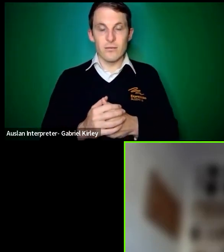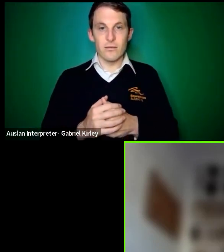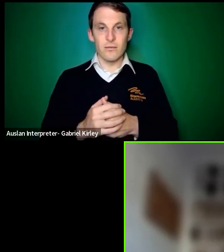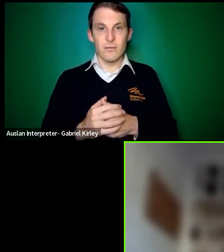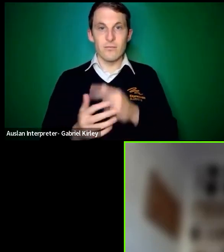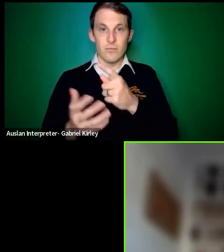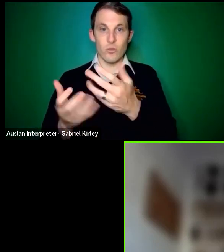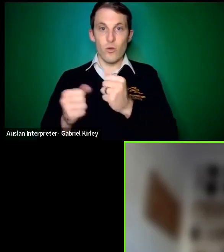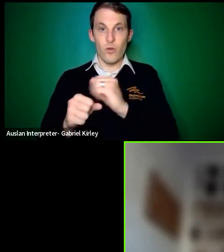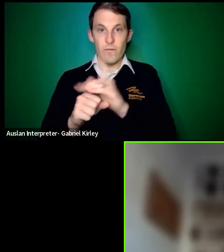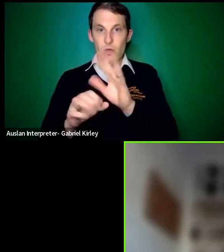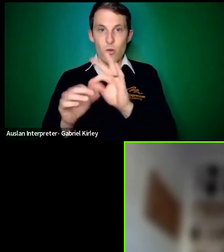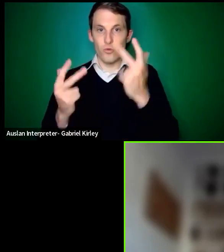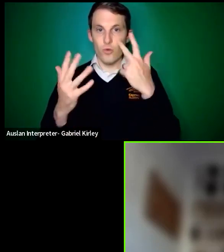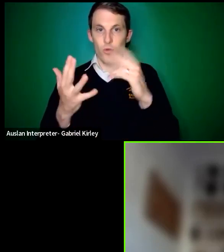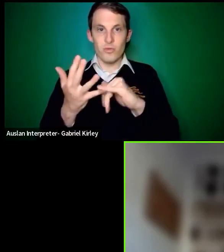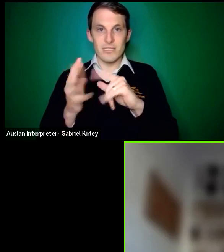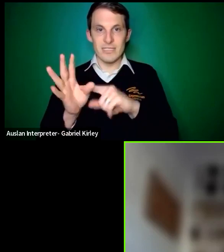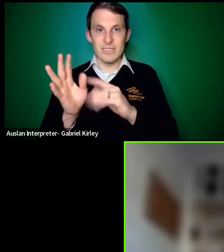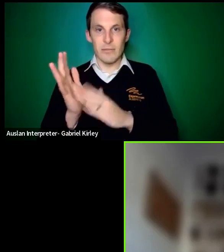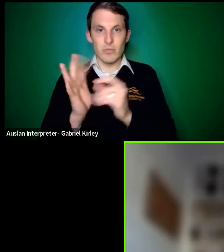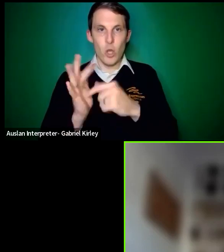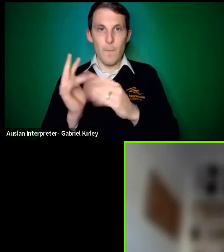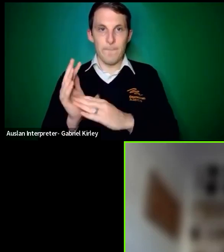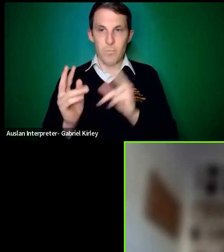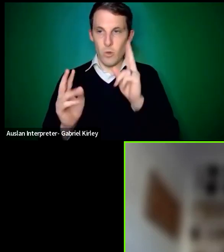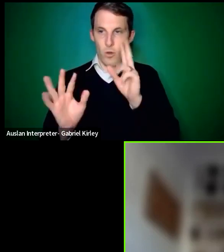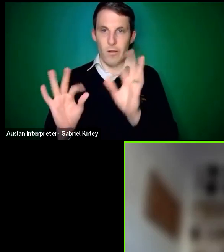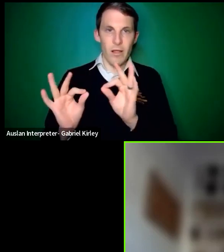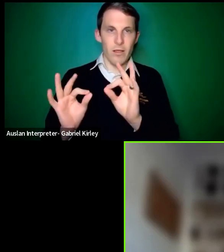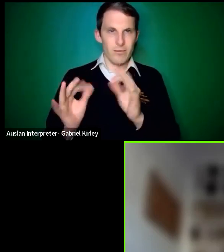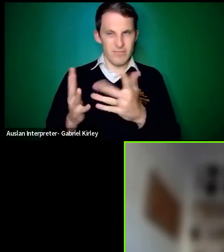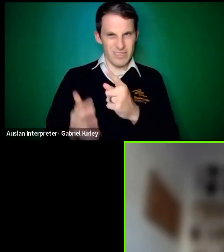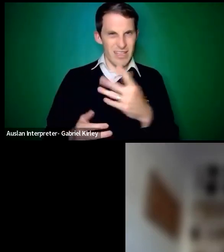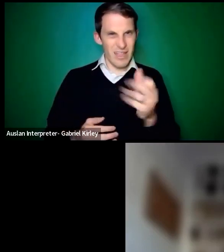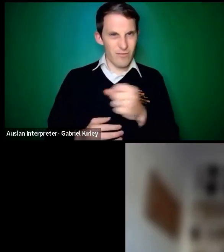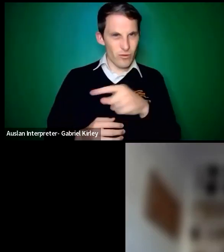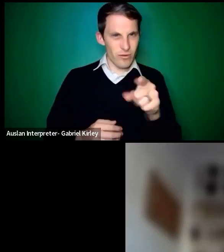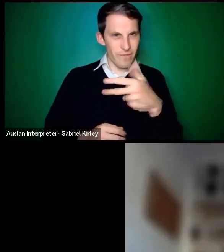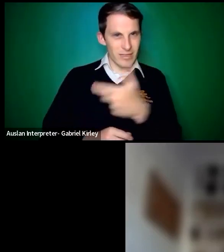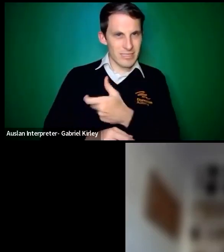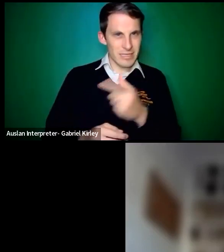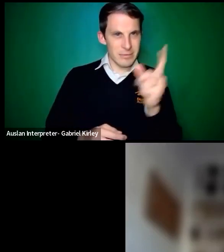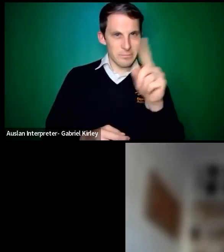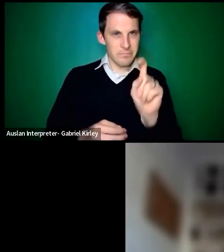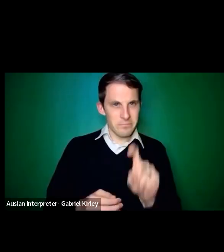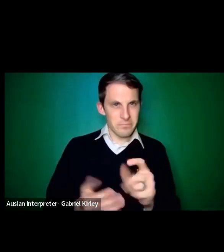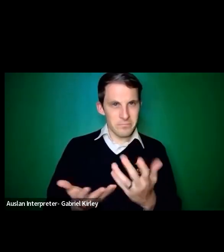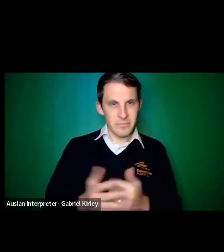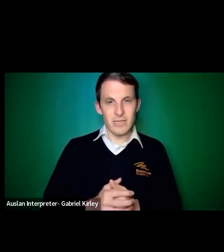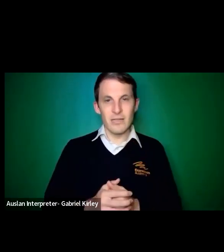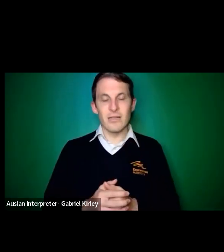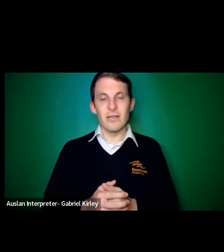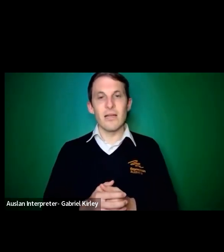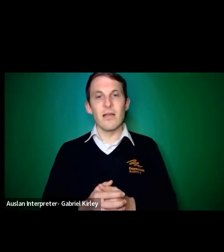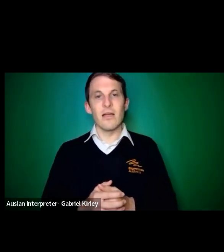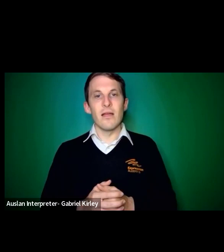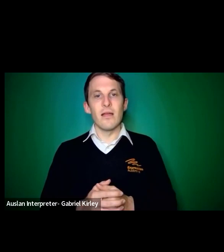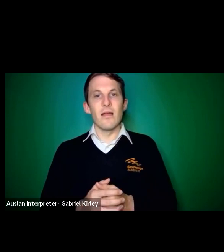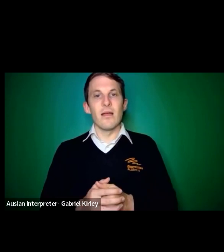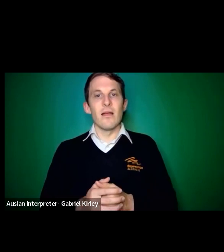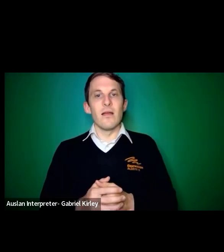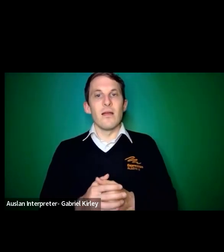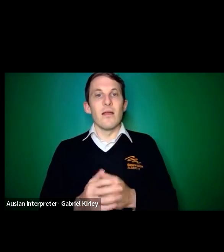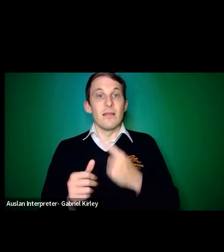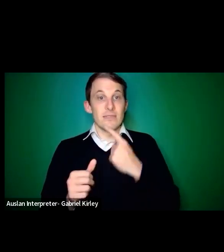show symptoms. Do I really need to get my 10-year-old vaccinated? Yeah, so this is a really good question, and one I get asked a lot, because you can